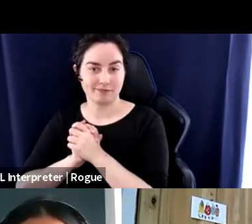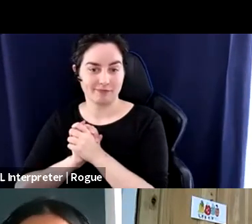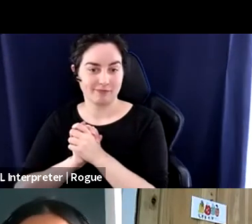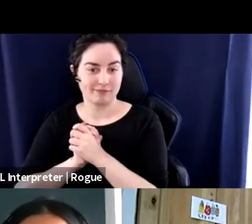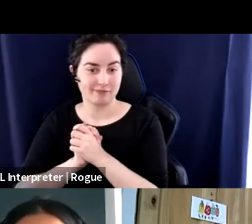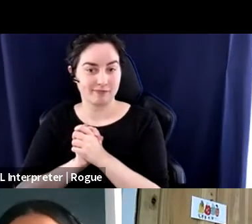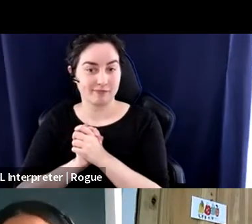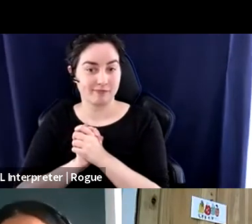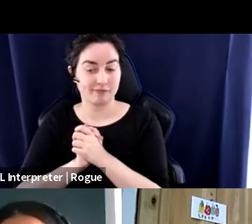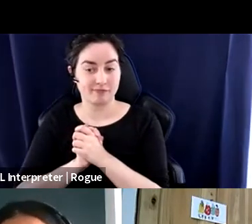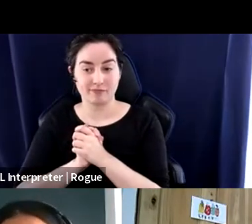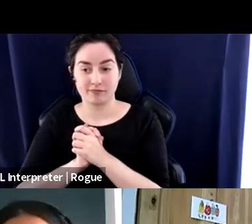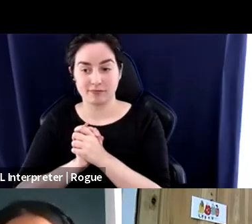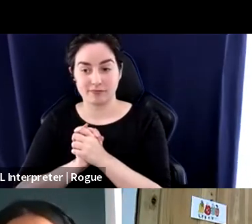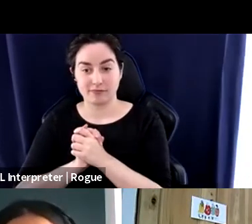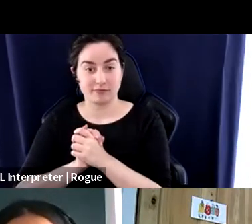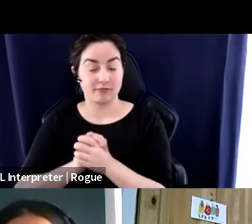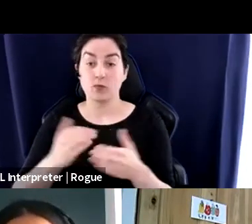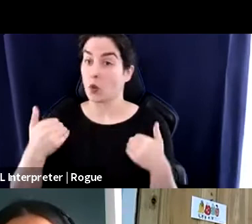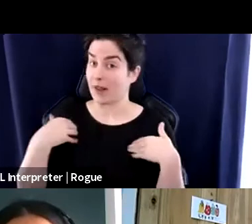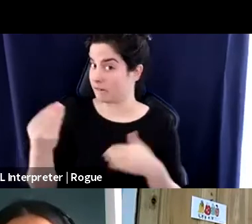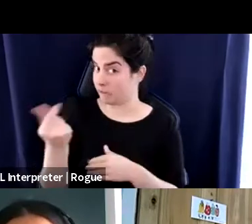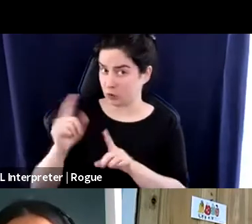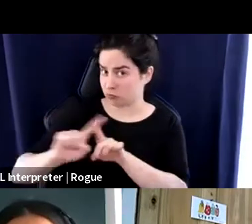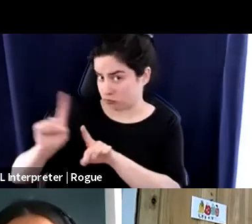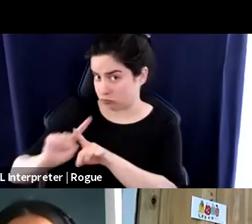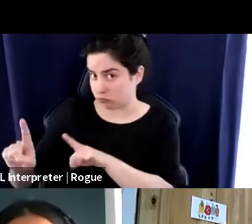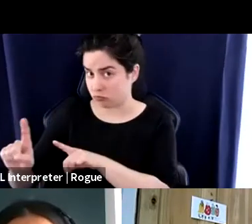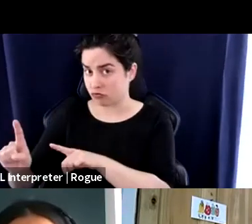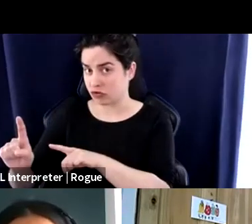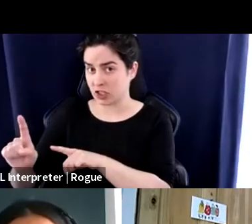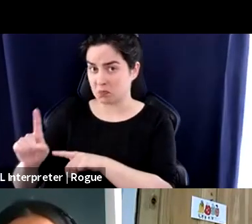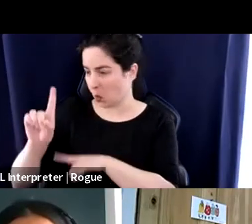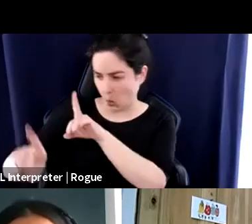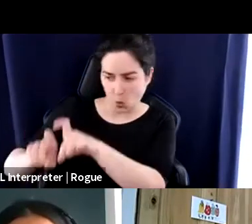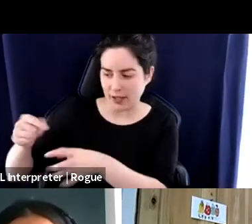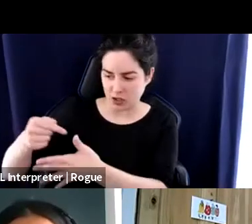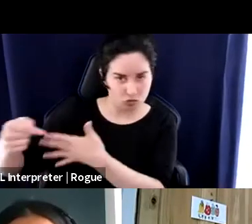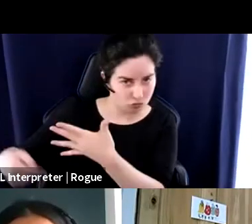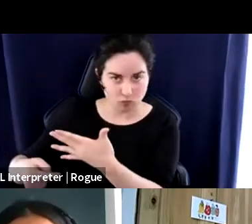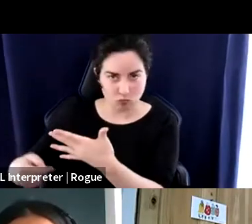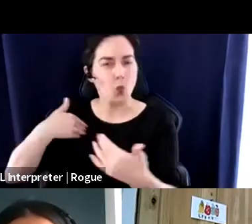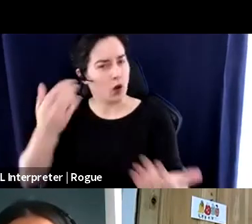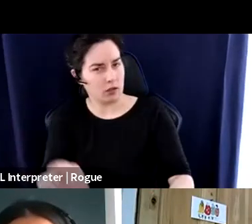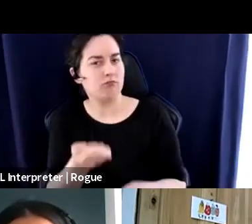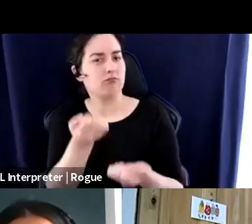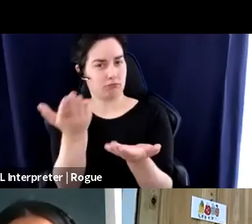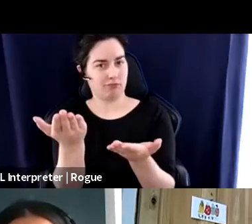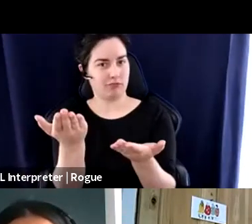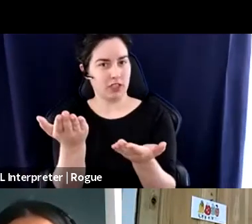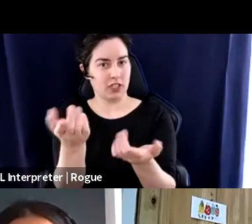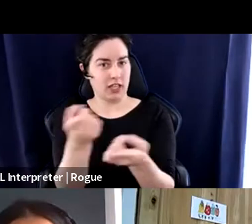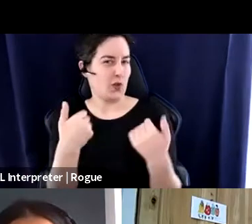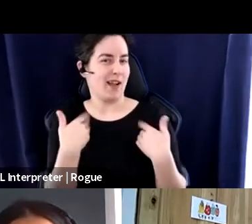We have a few questions that we want to present and give all of you a chance to respond